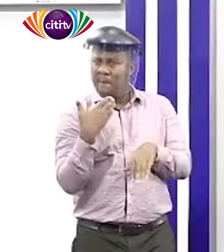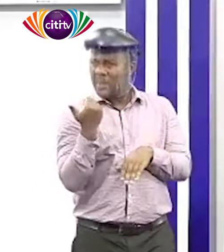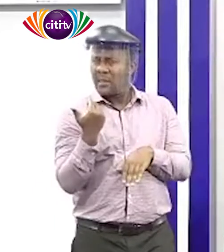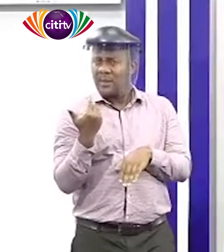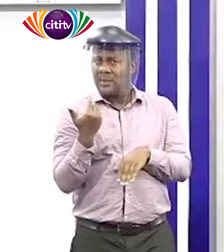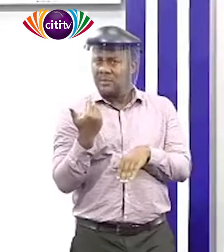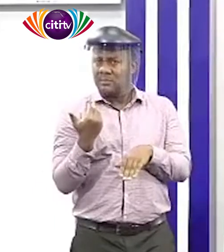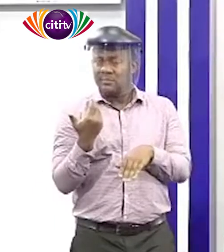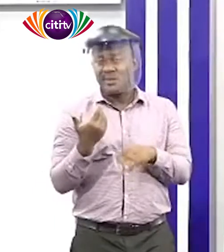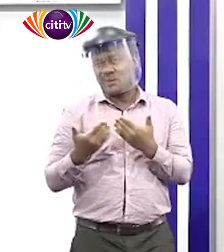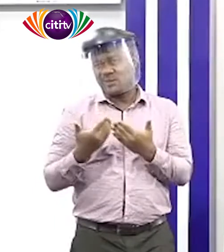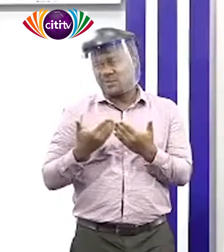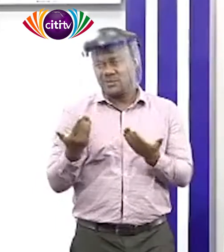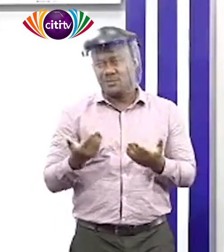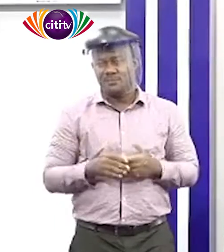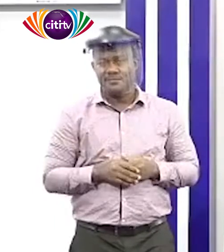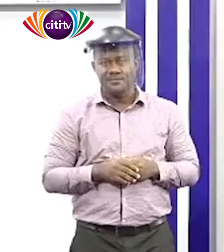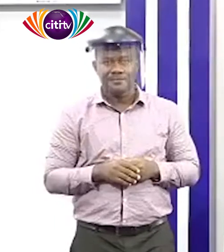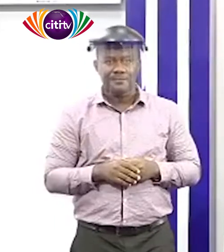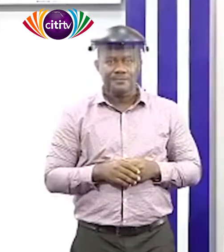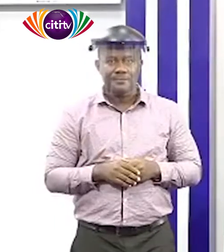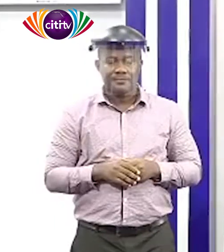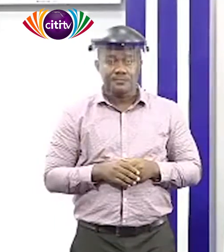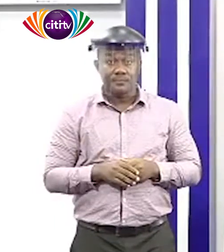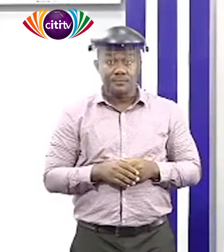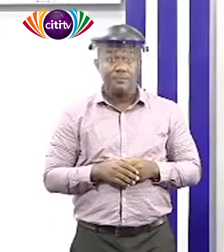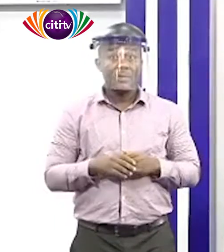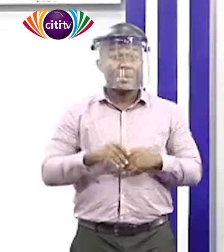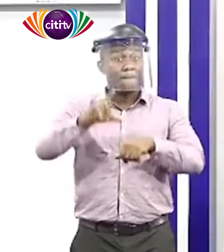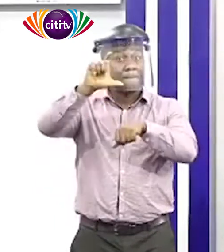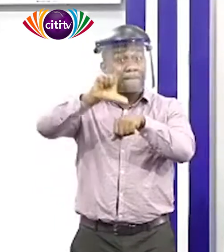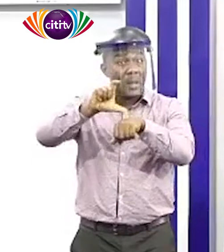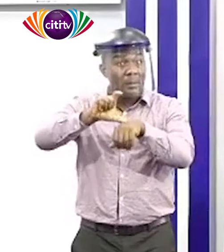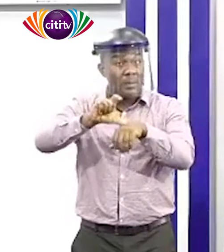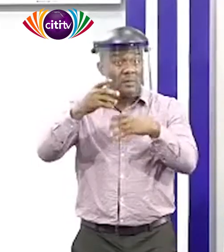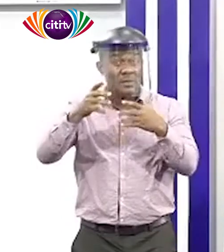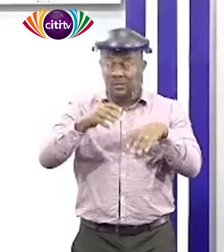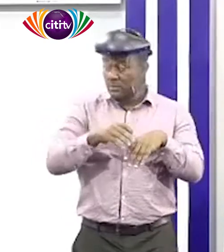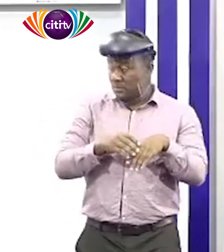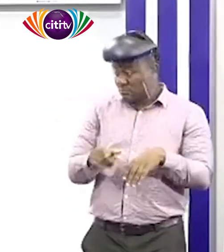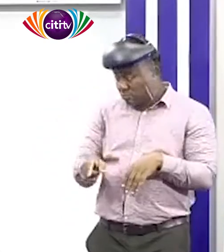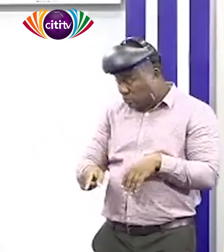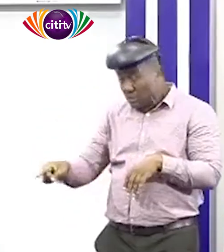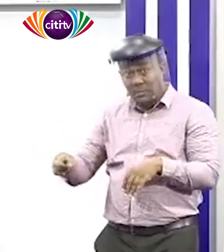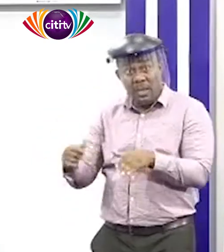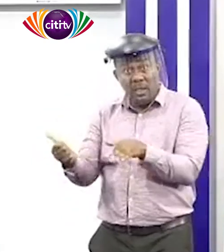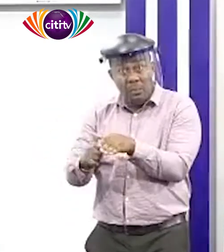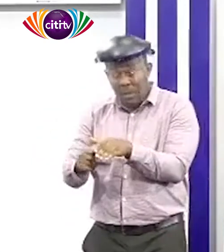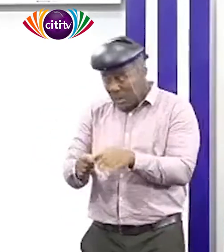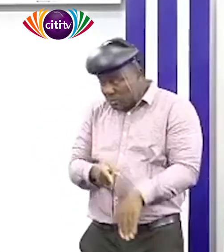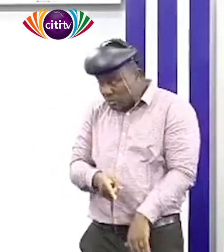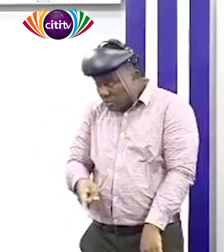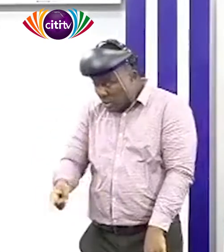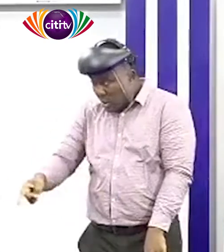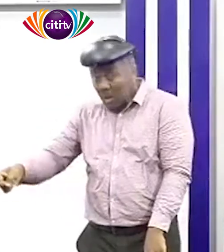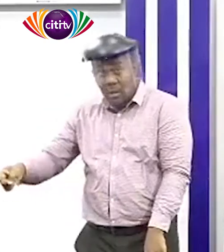Allow people to come out the mosque to collect slippers one after the other instead